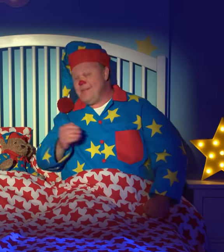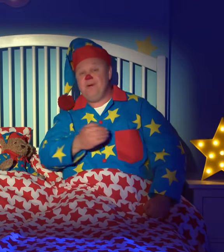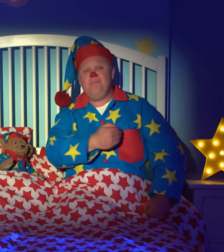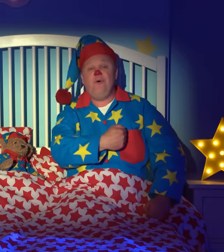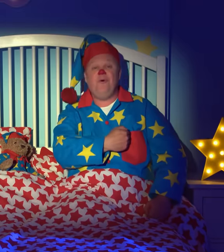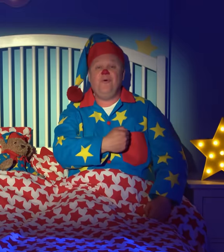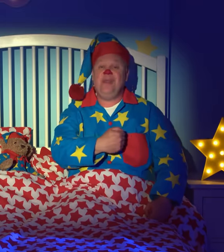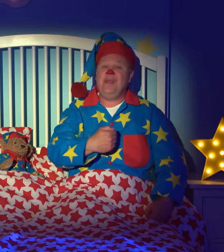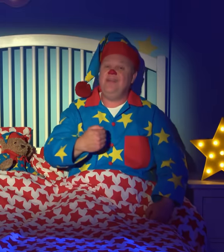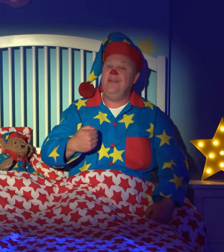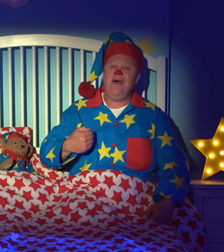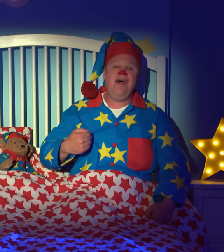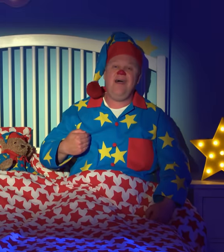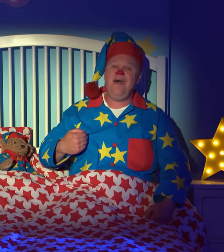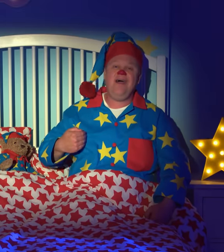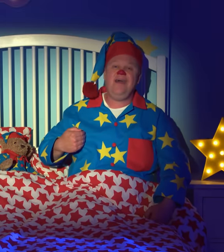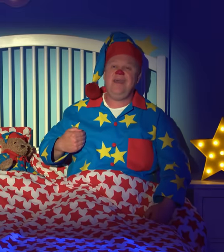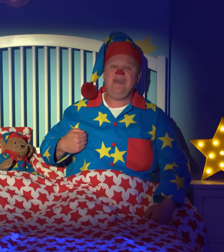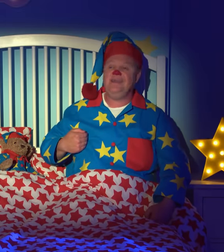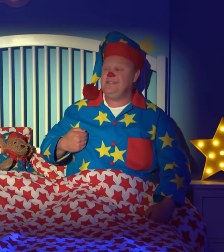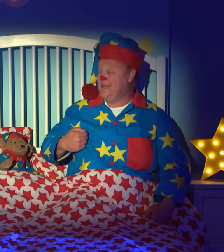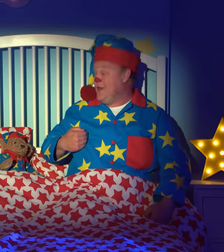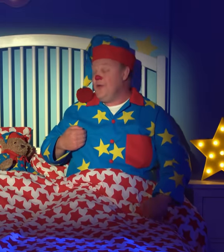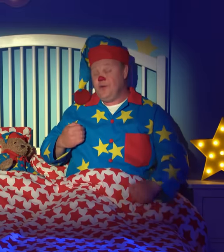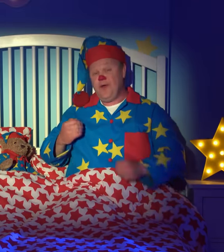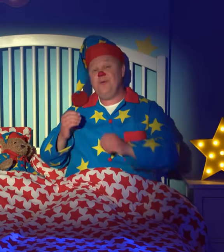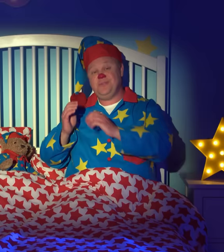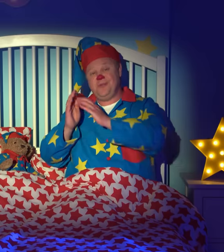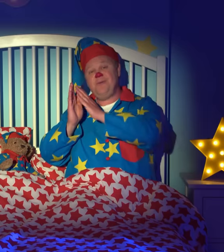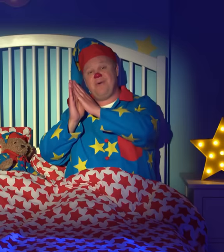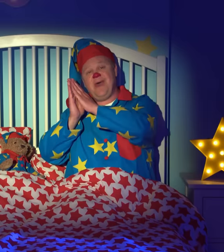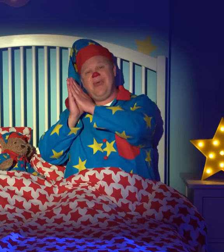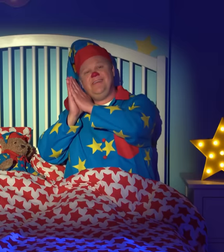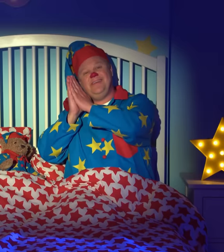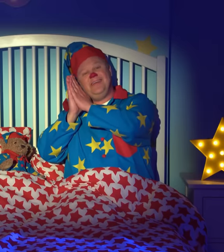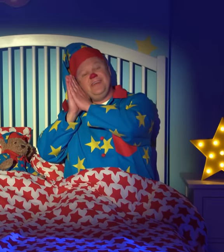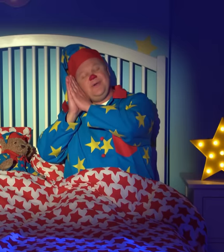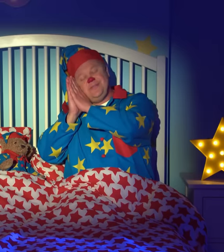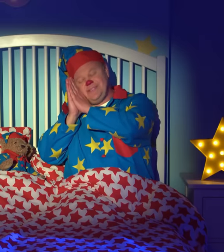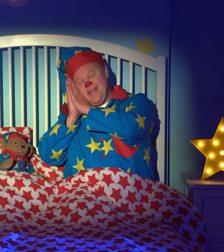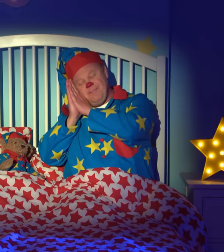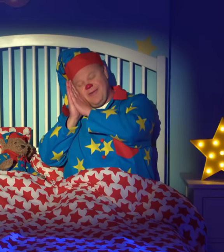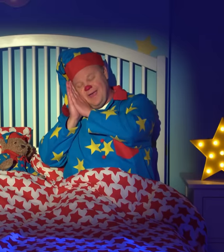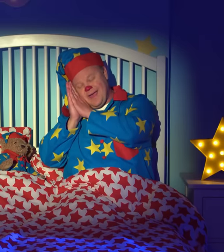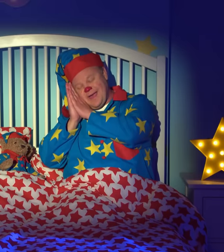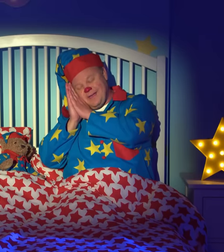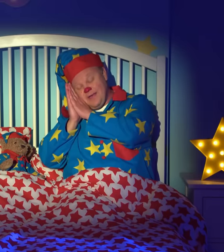the morning light. Go to bed, you sleepy head.